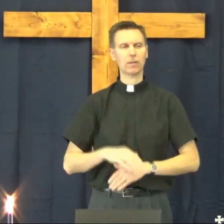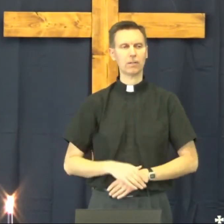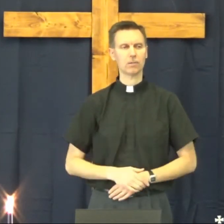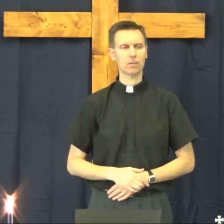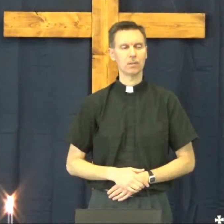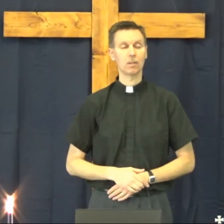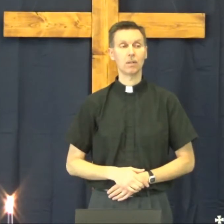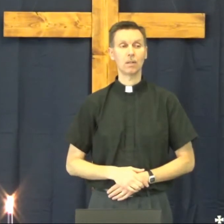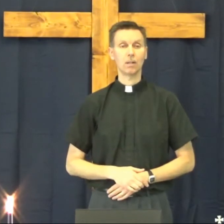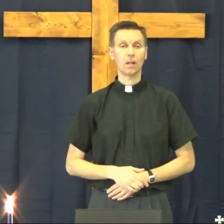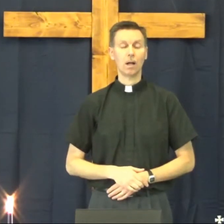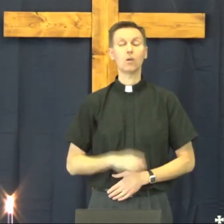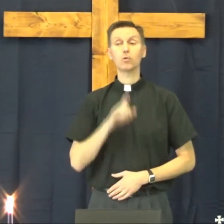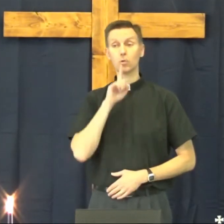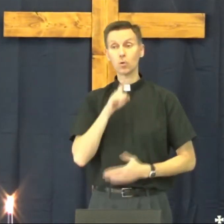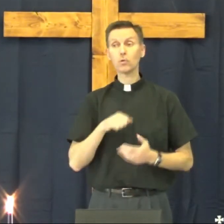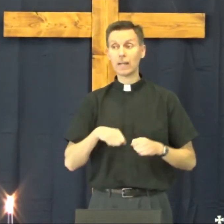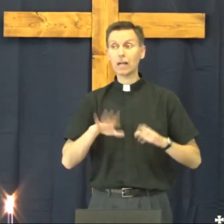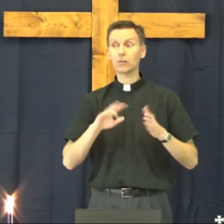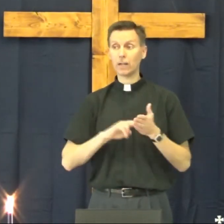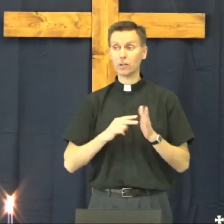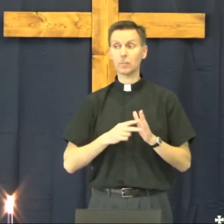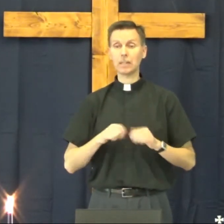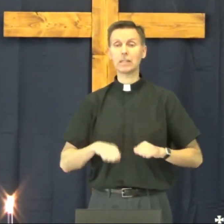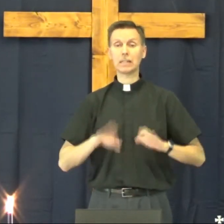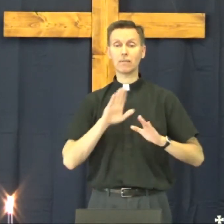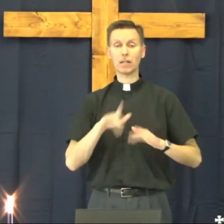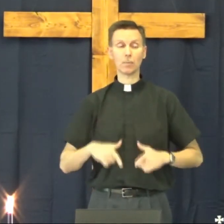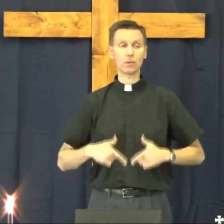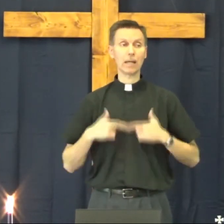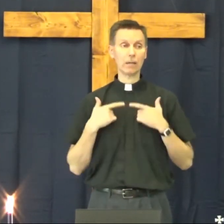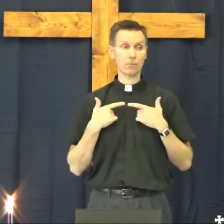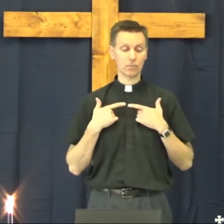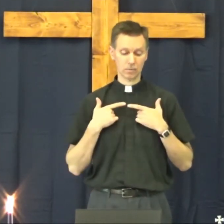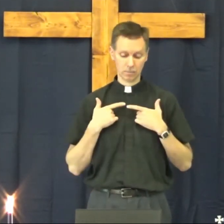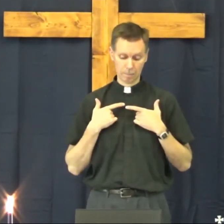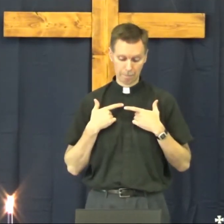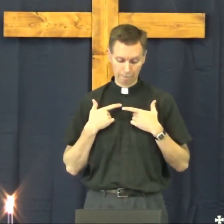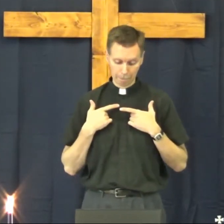sacrifice. True sacrifice means giving up your life.